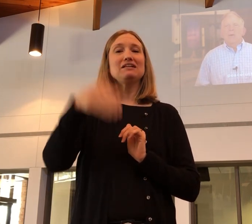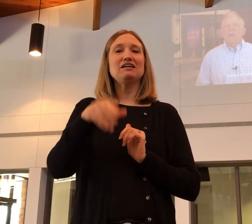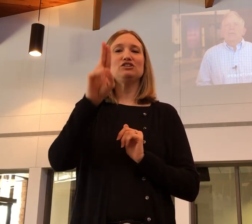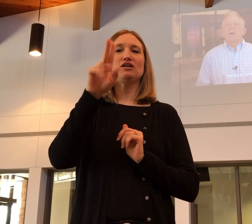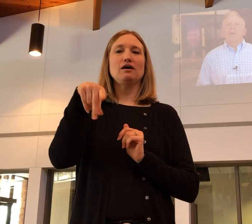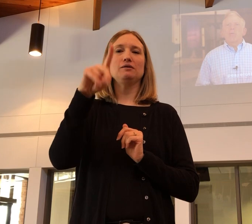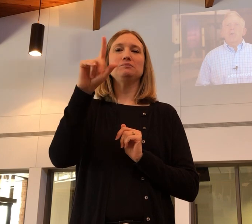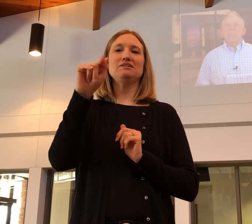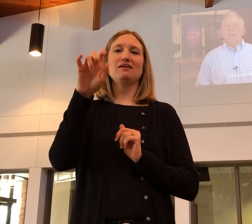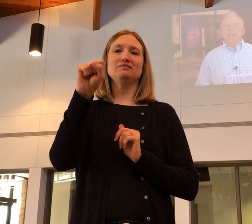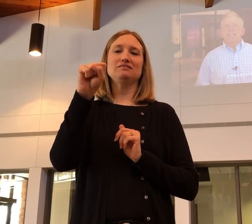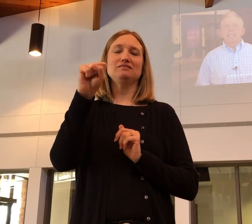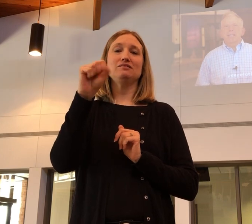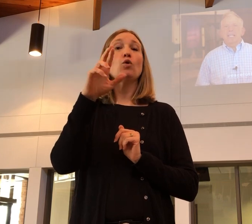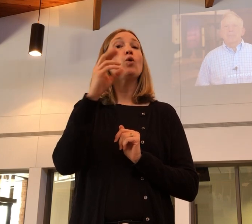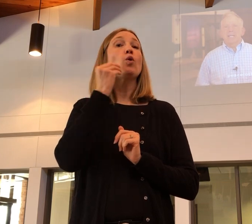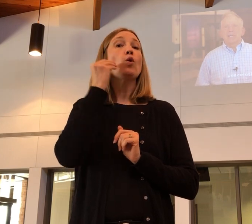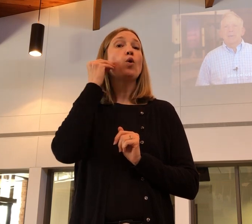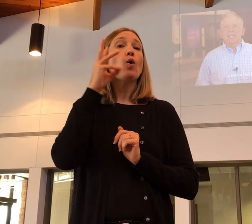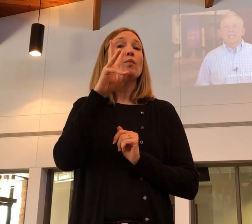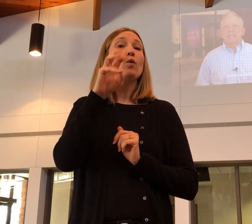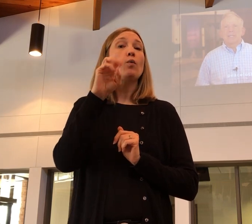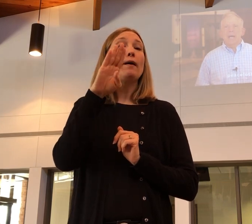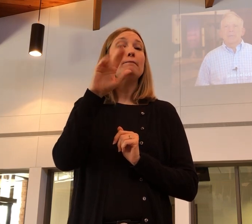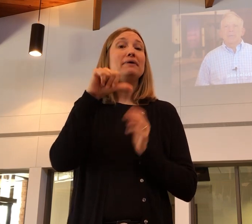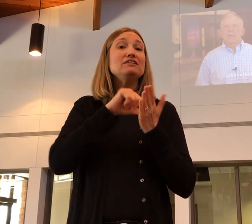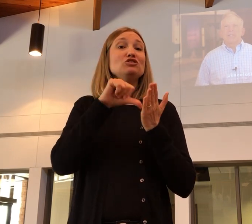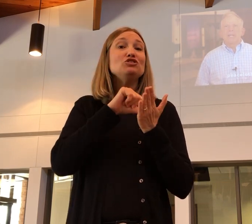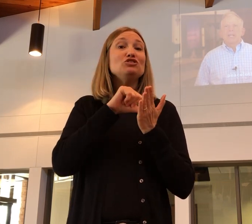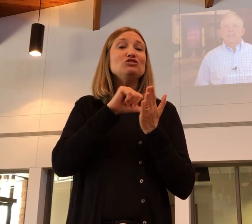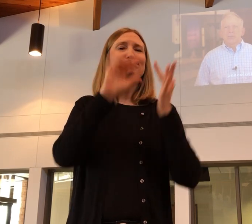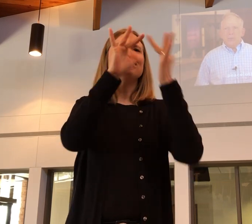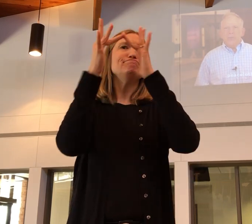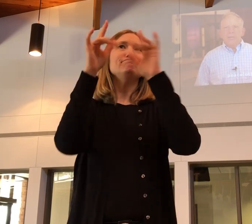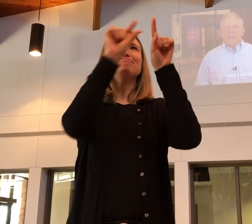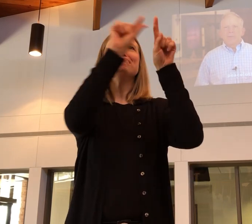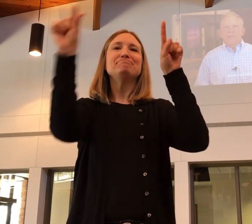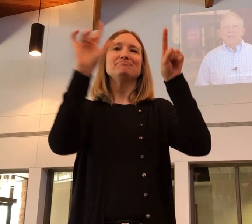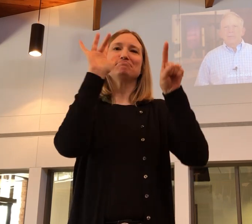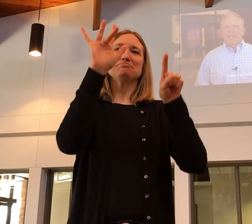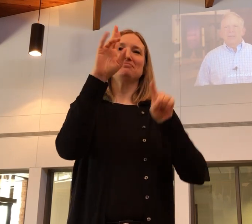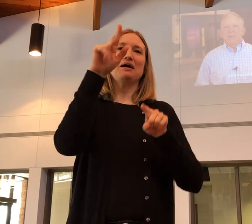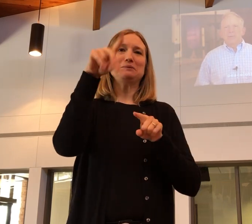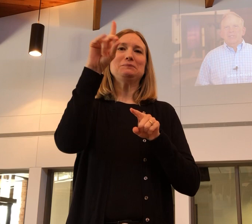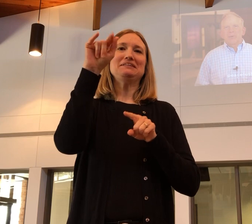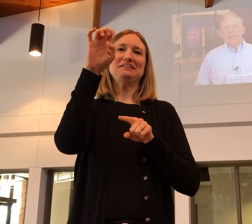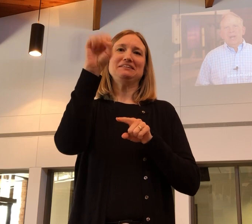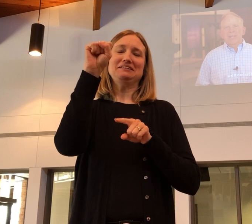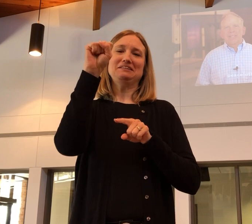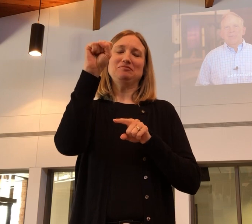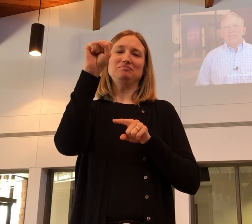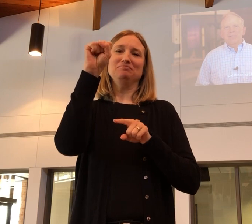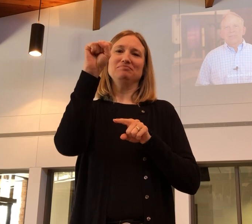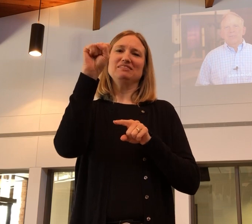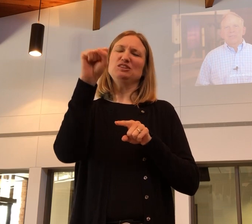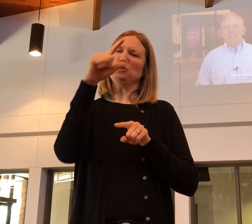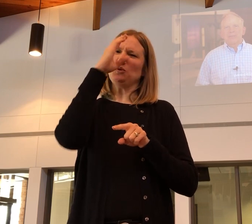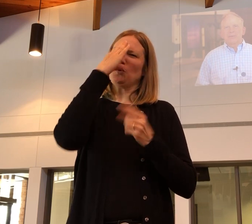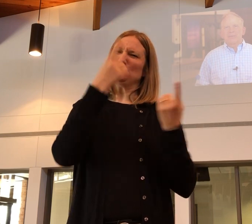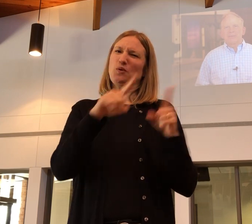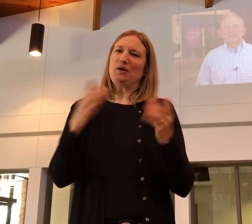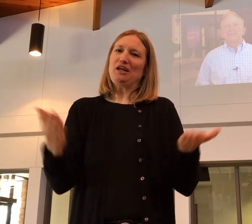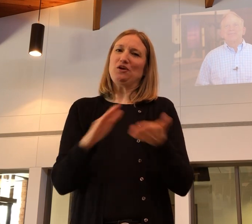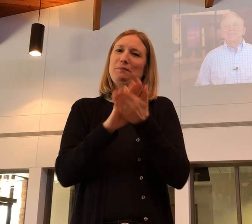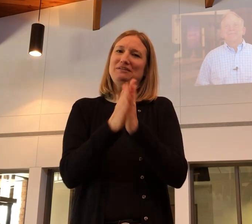peacelutheran.com/updates or to our home webpage and hit the updates button at the top of the page so you can be up to date with what's going on at the Ministry of